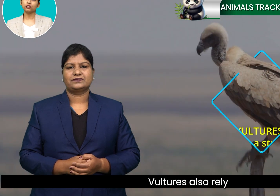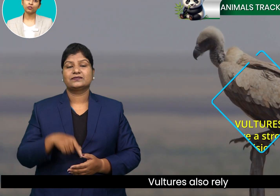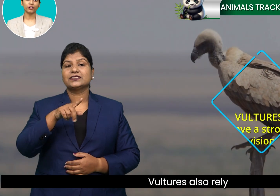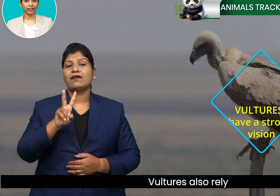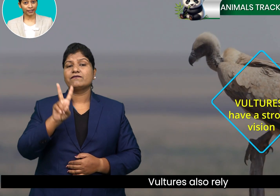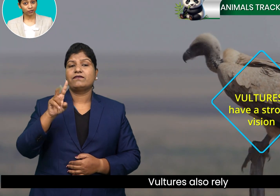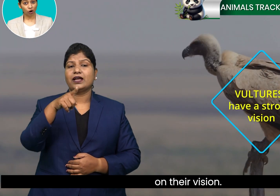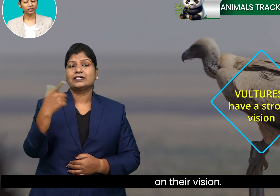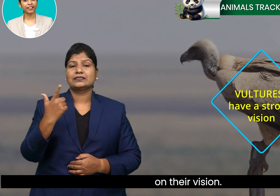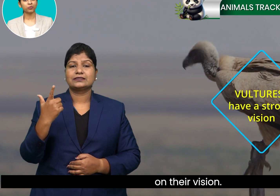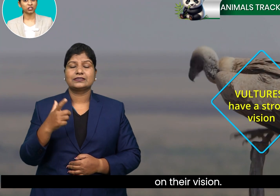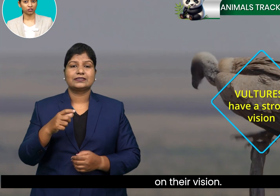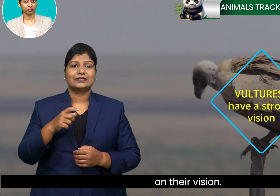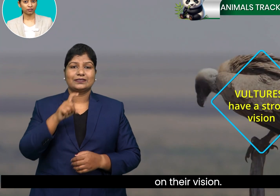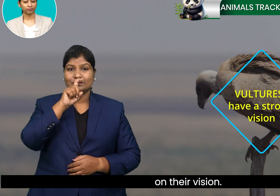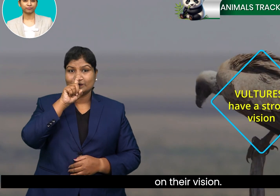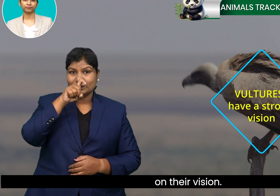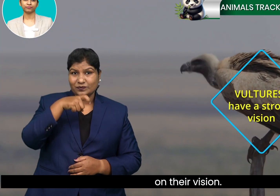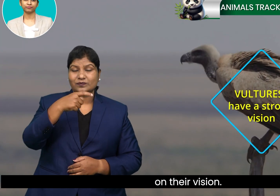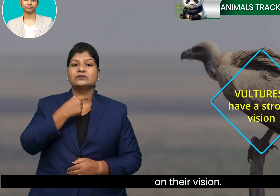Vultures also rely on their vision.